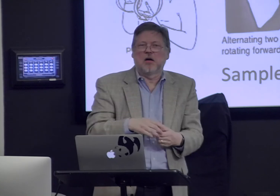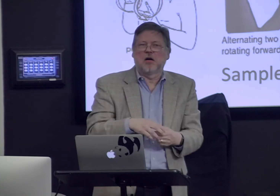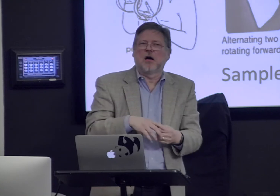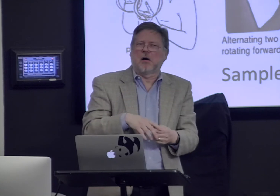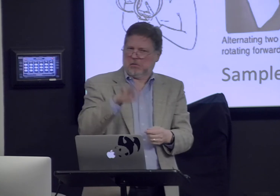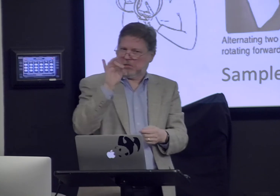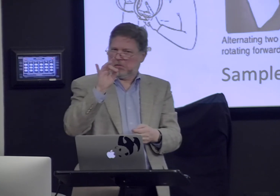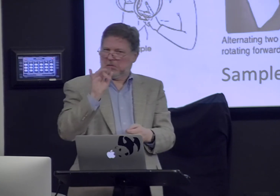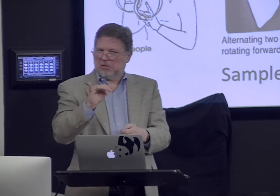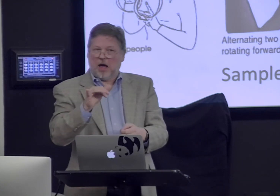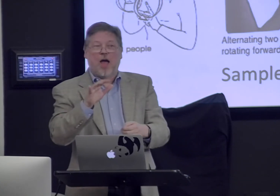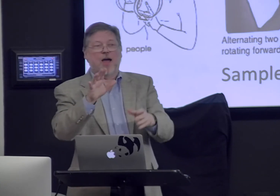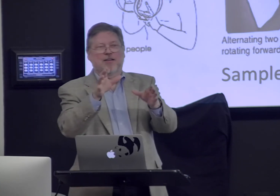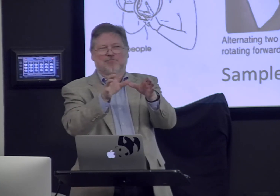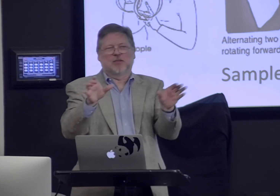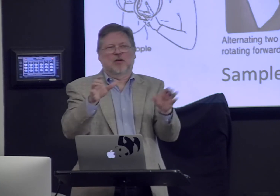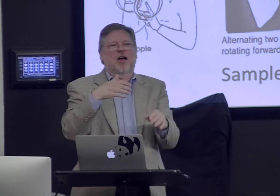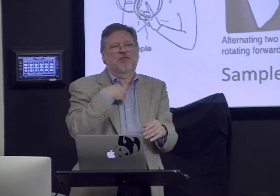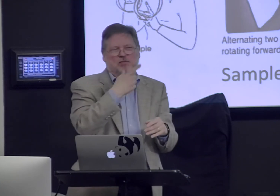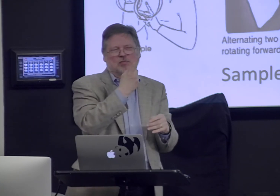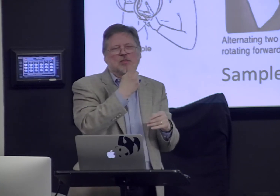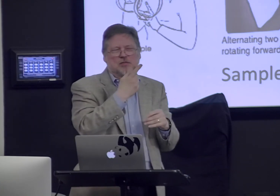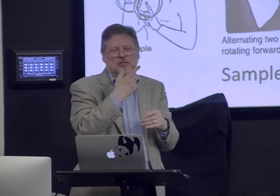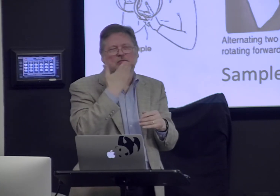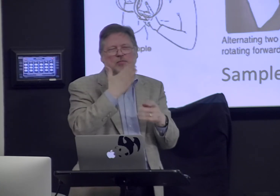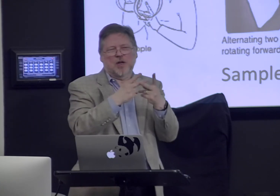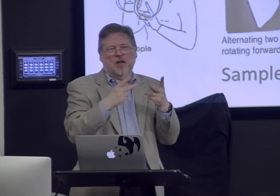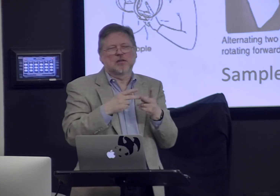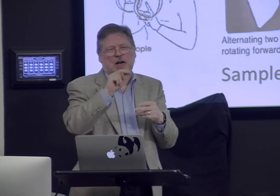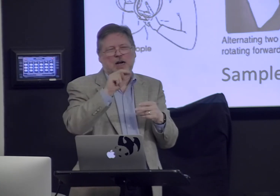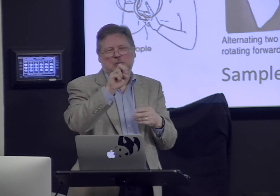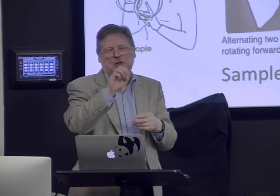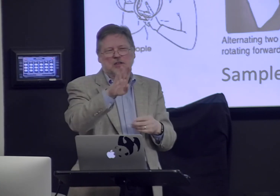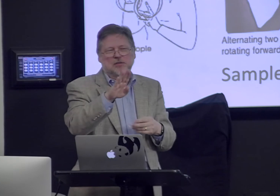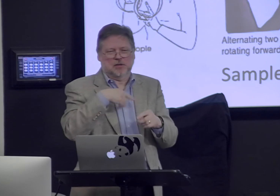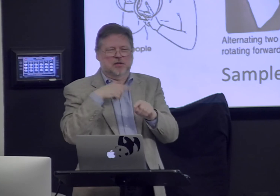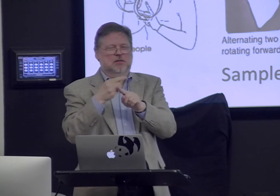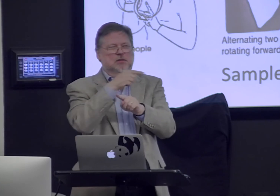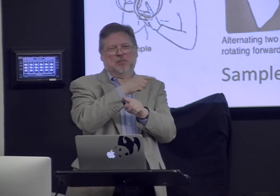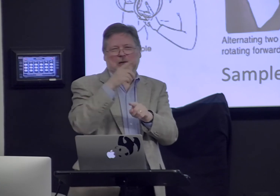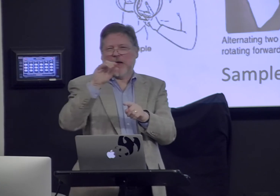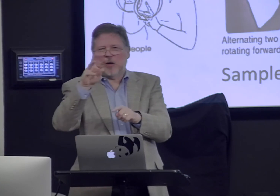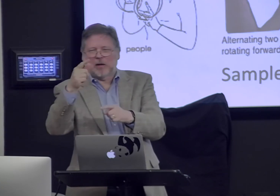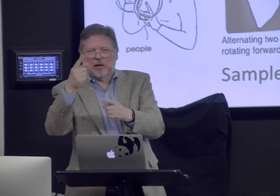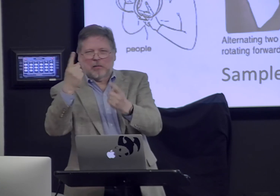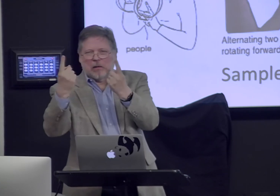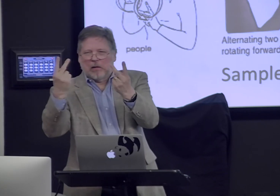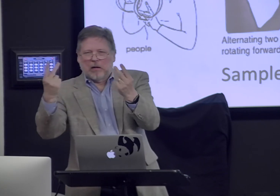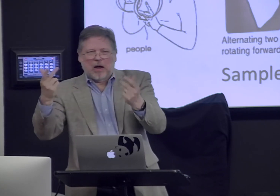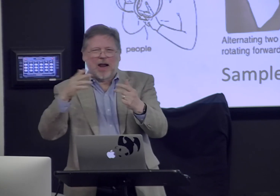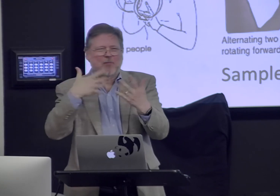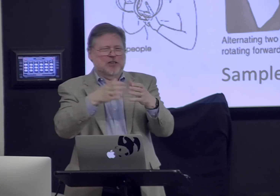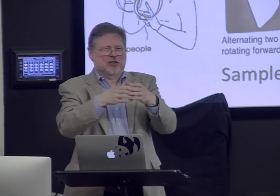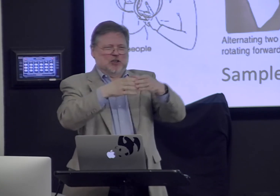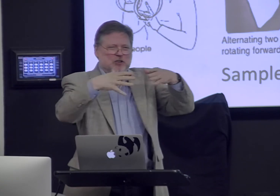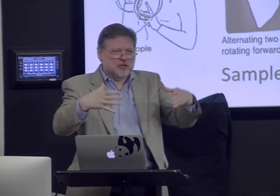grandmother, the movement isn't considered meaningful by young people anymore and is seen as arbitrary. We also did a study